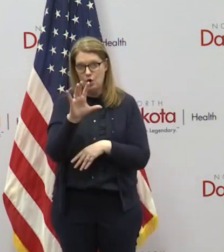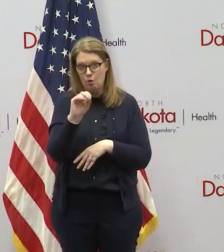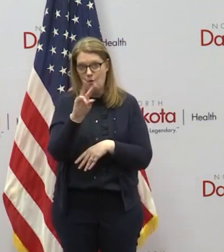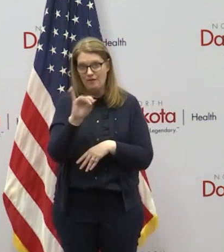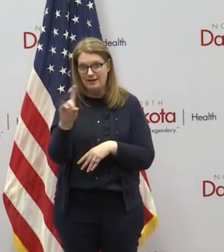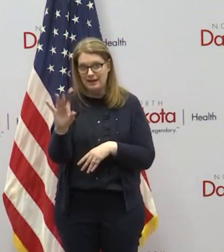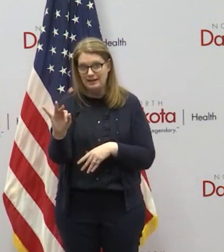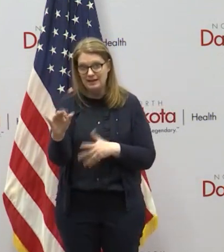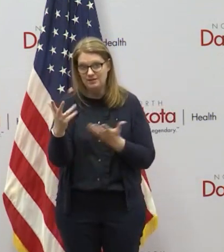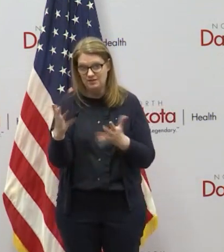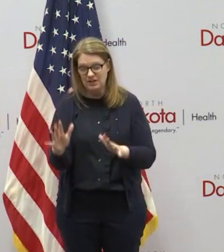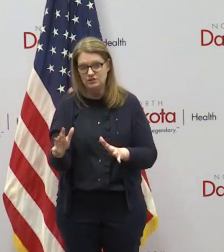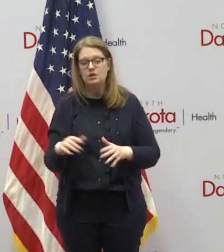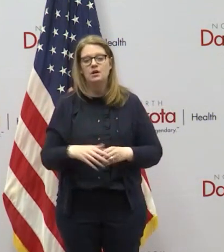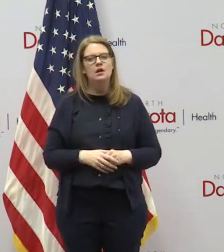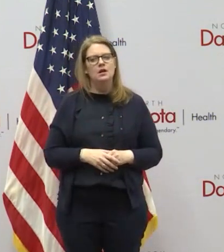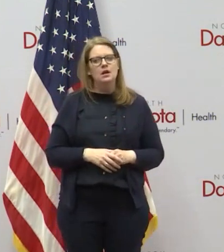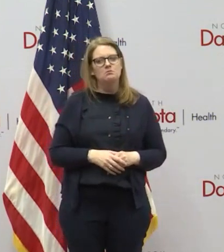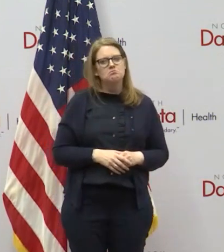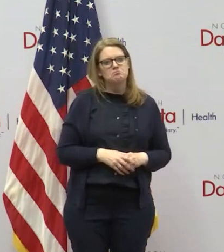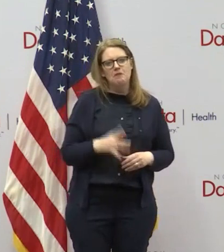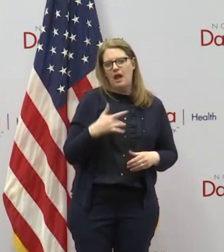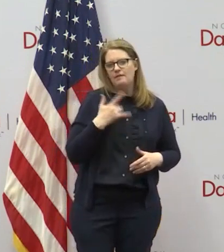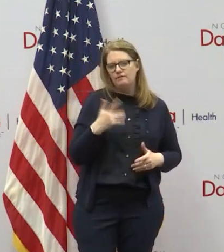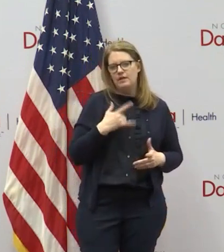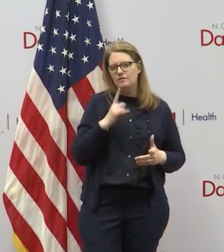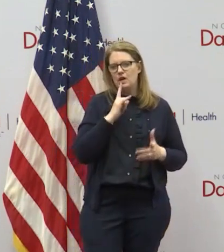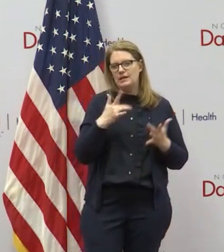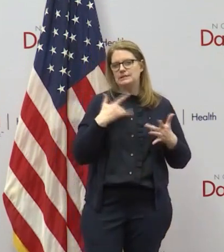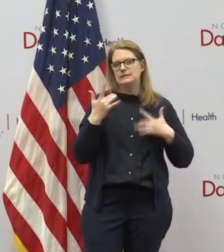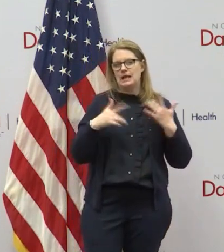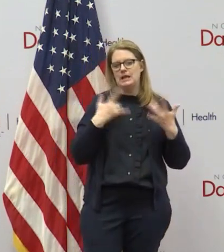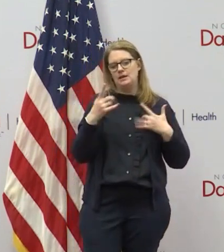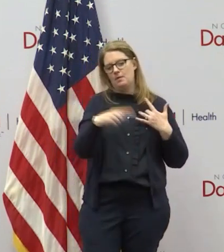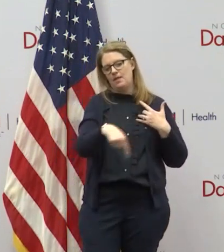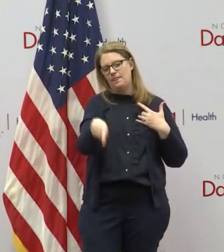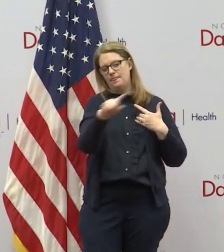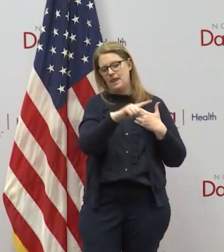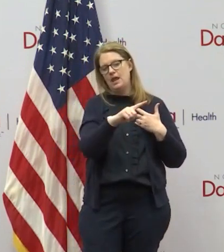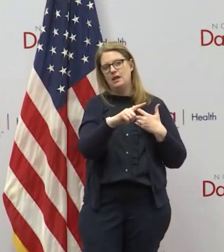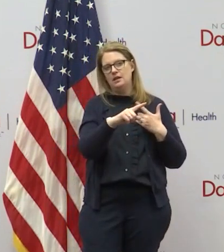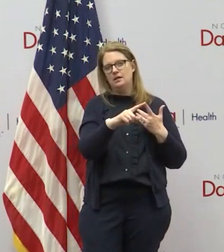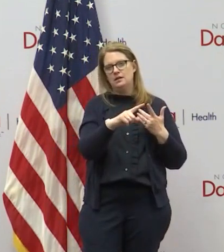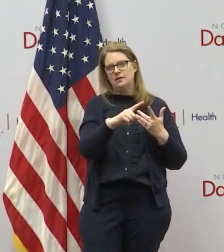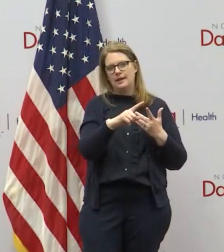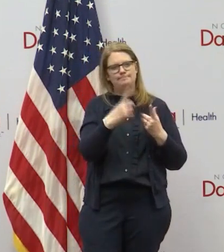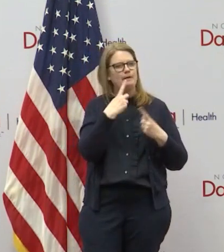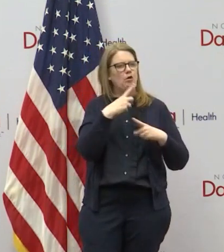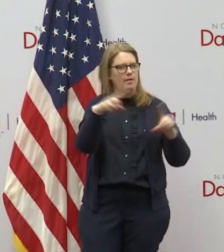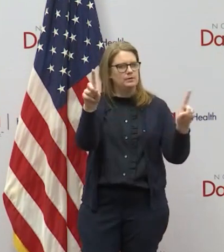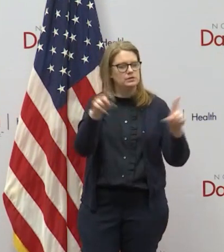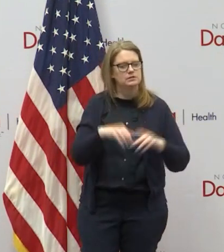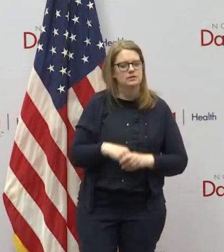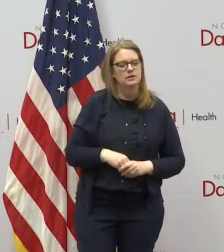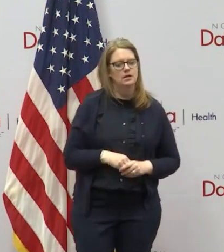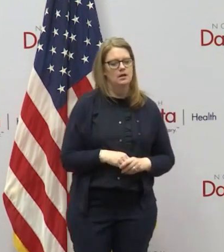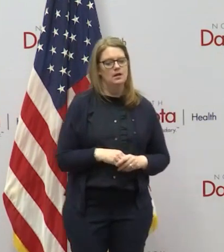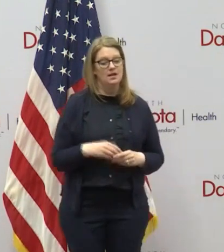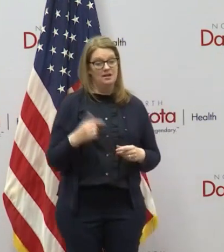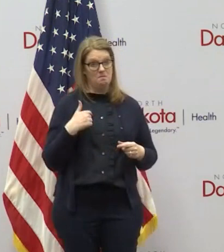how our students will be able to do things with what they know. What has surprised me during this whole